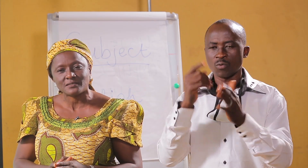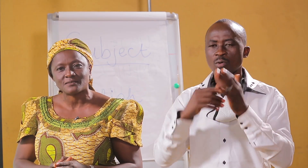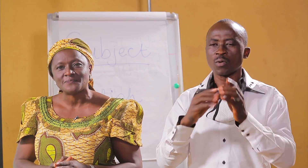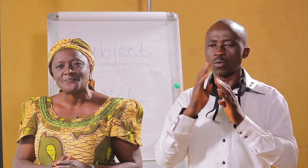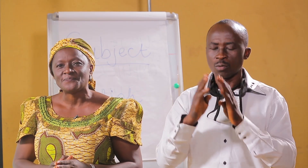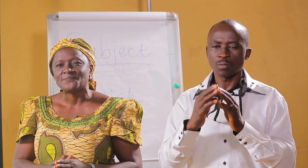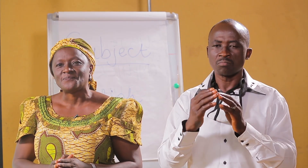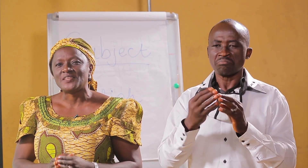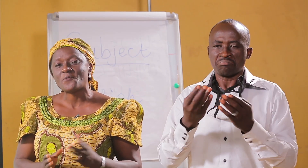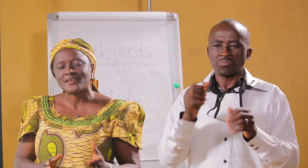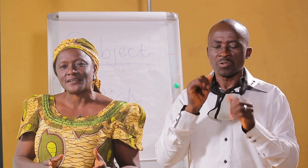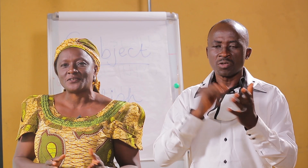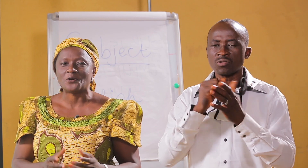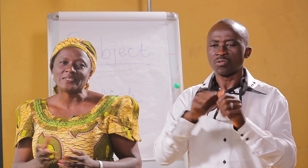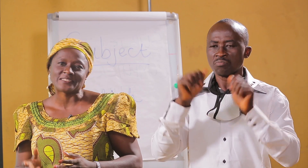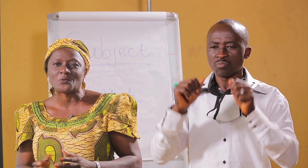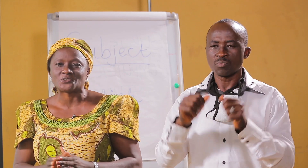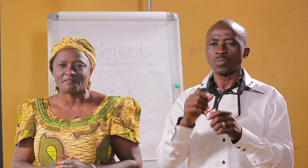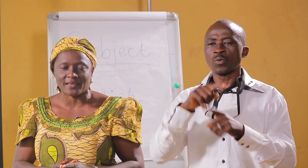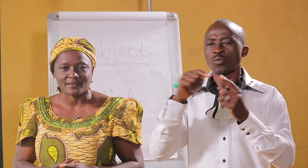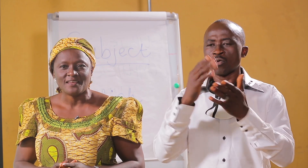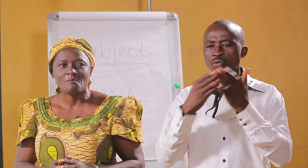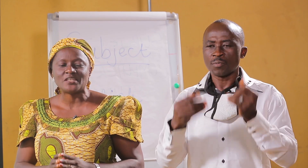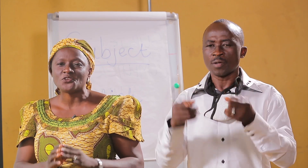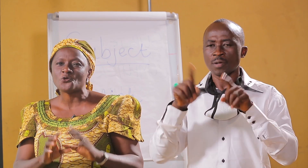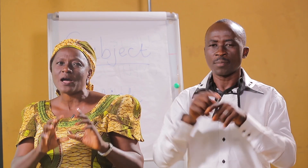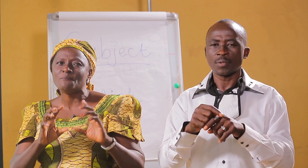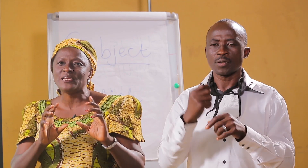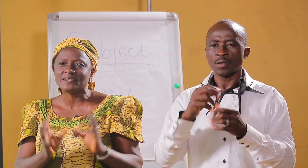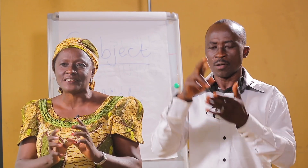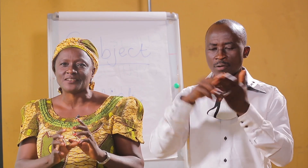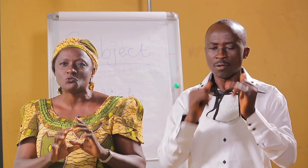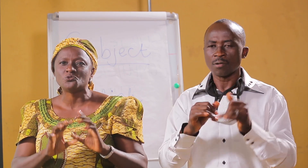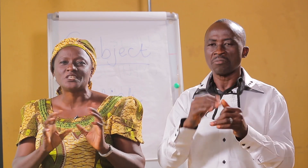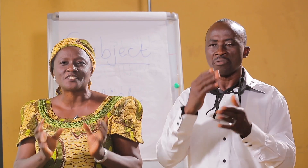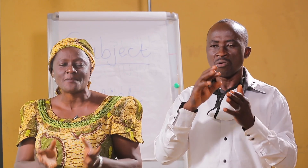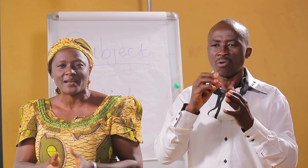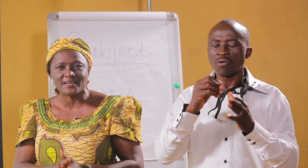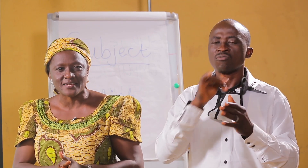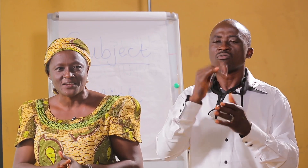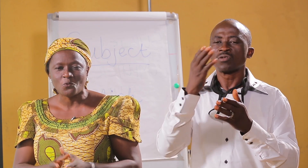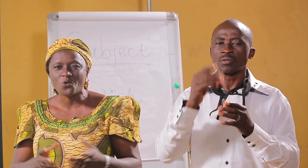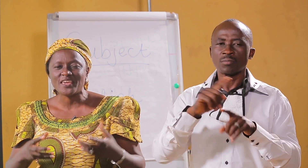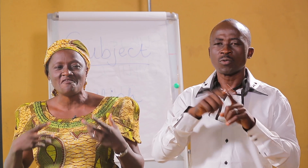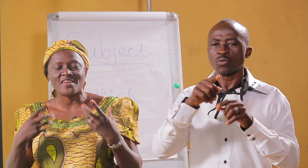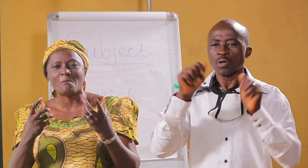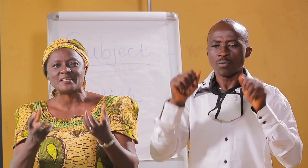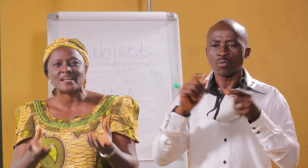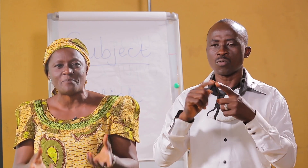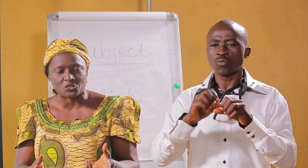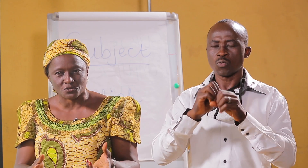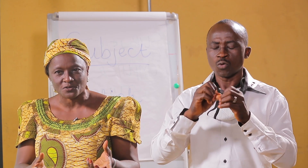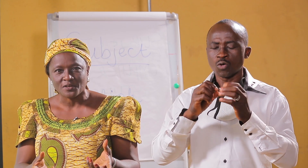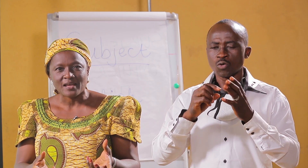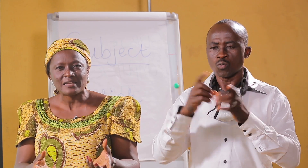took place, the reader or listener was not there, but your ability to describe clearly will give a